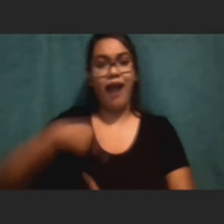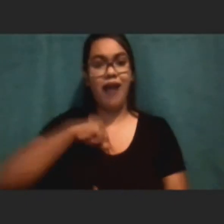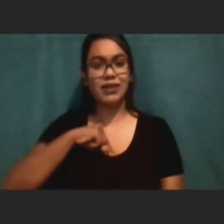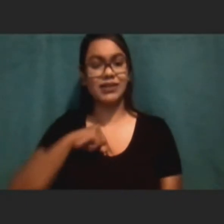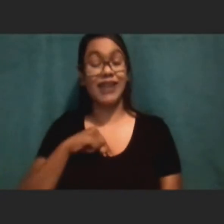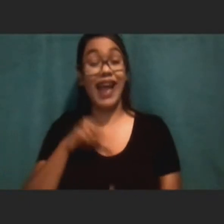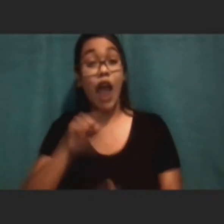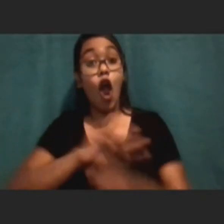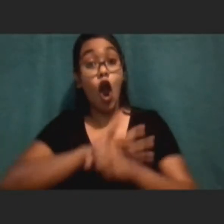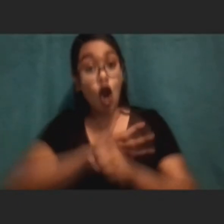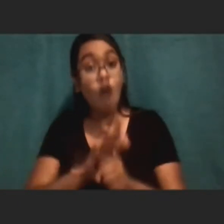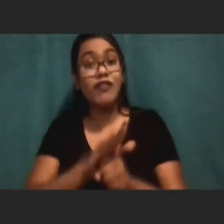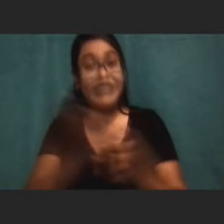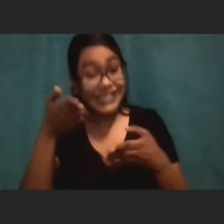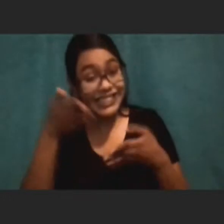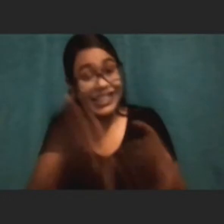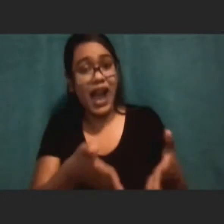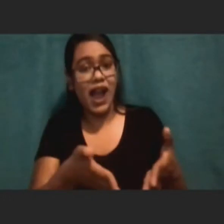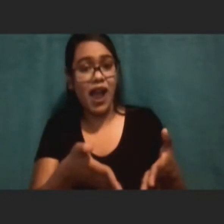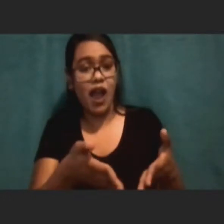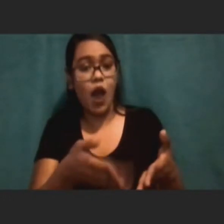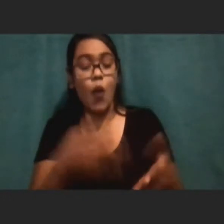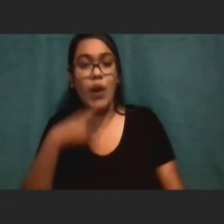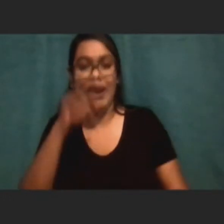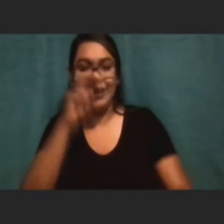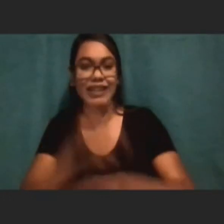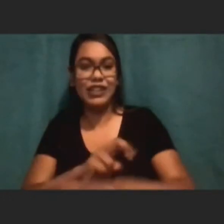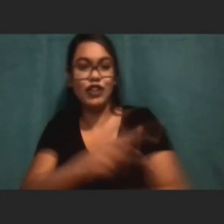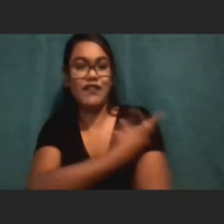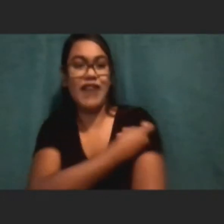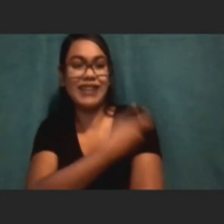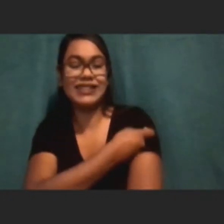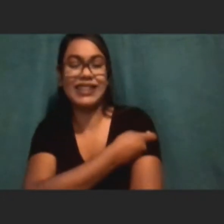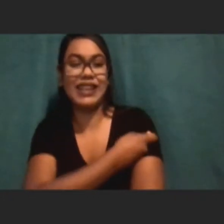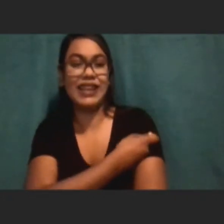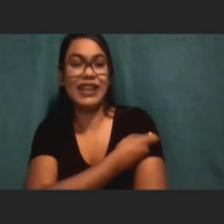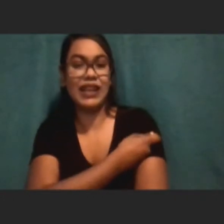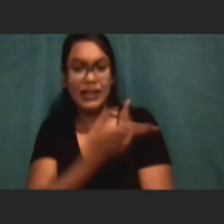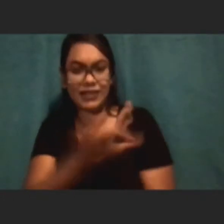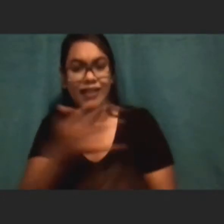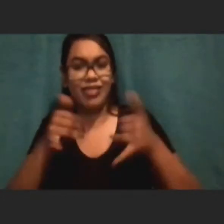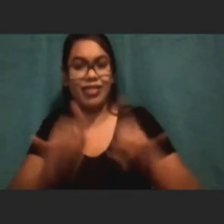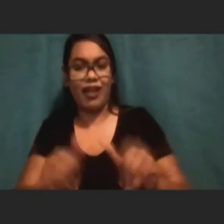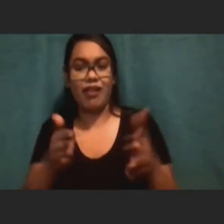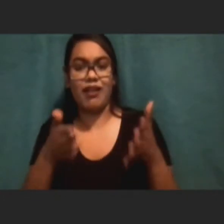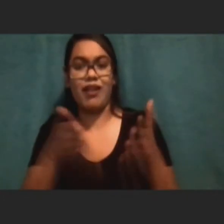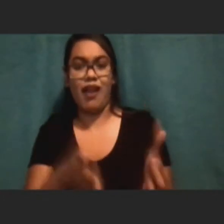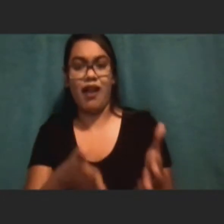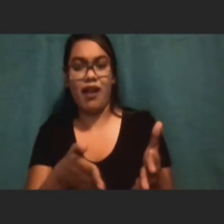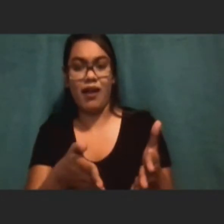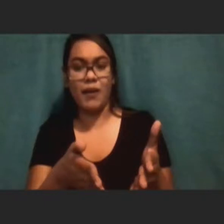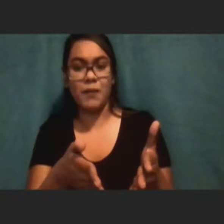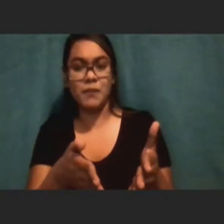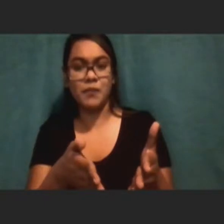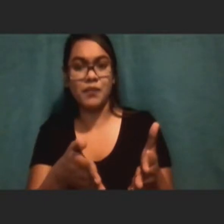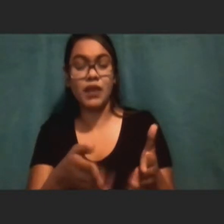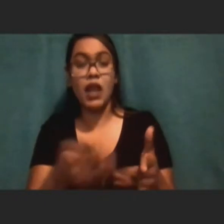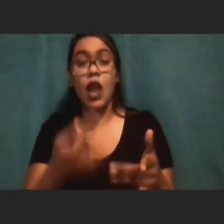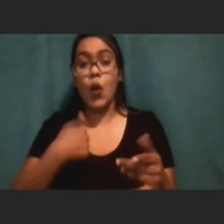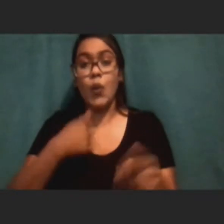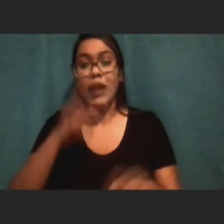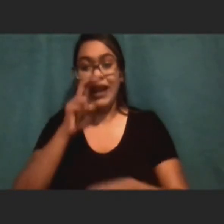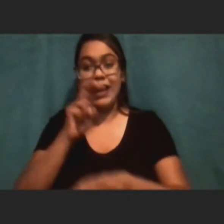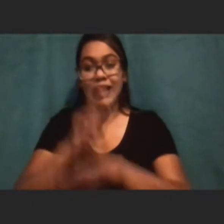remains deadly, remains in our midst, and all that we are doing is to motivate